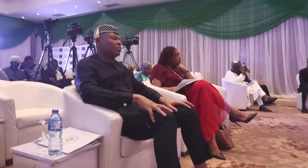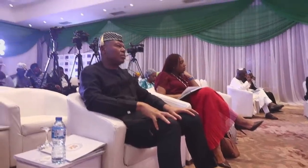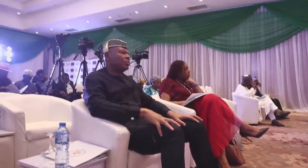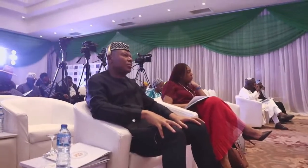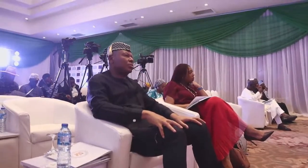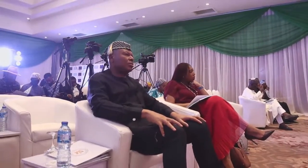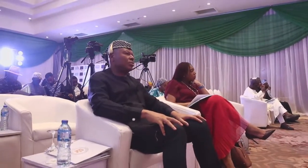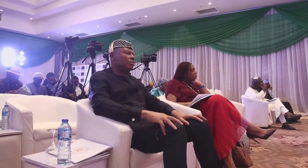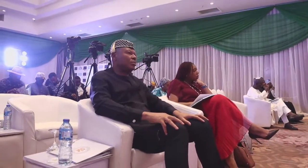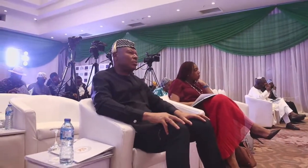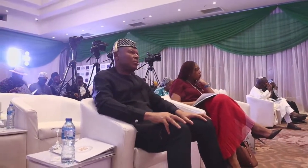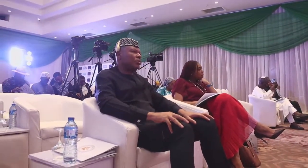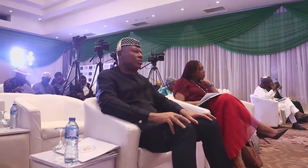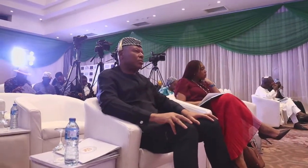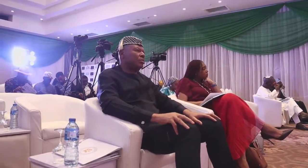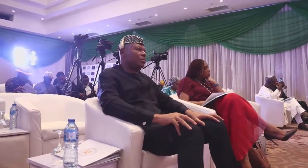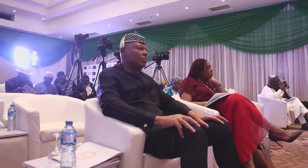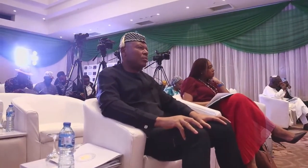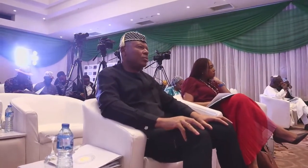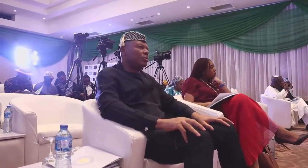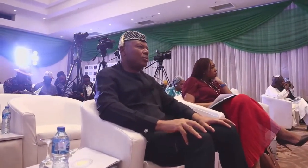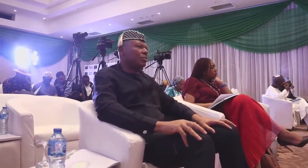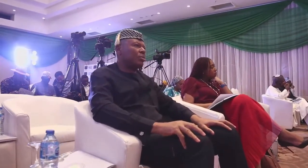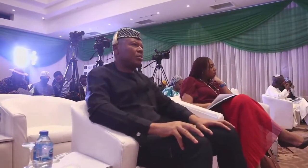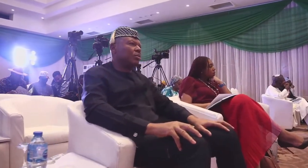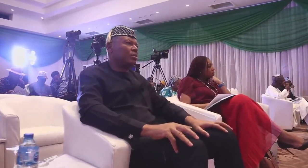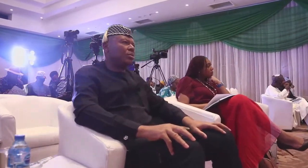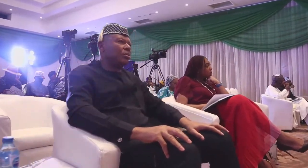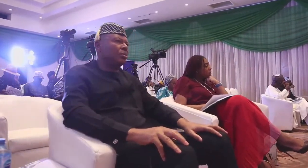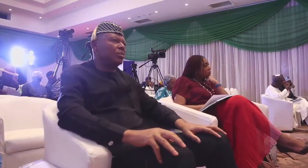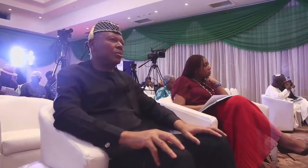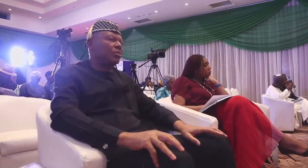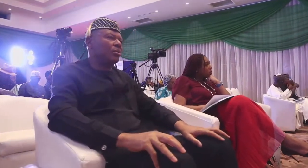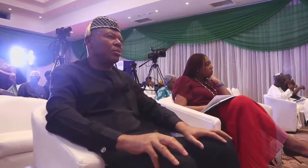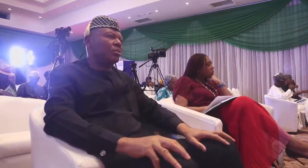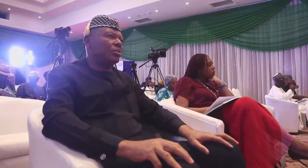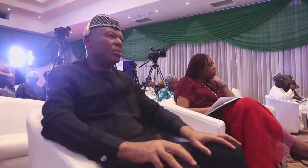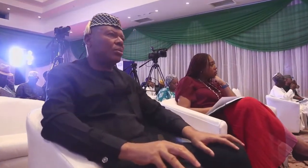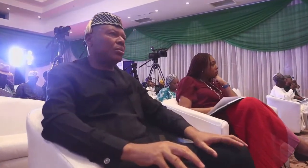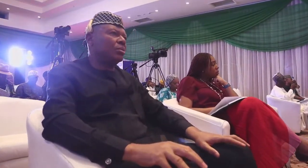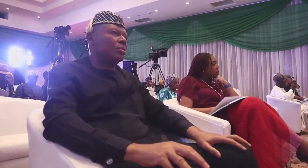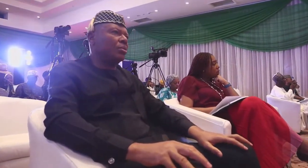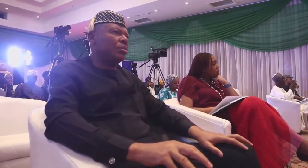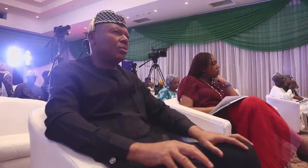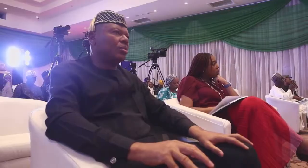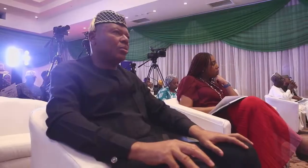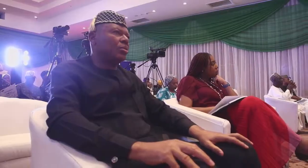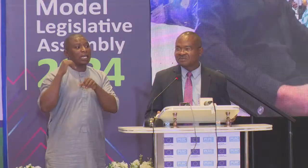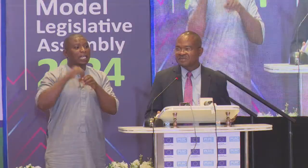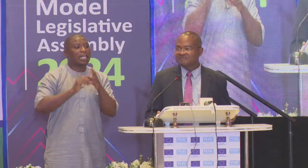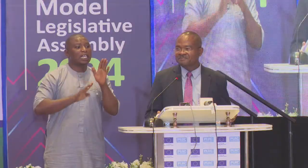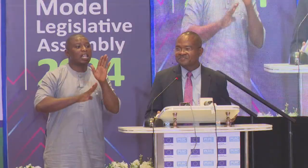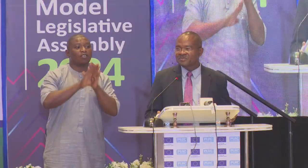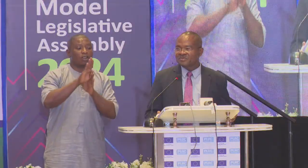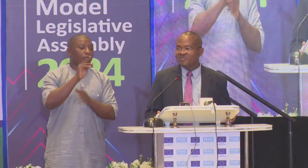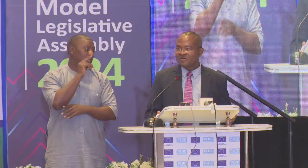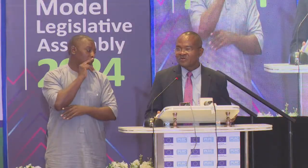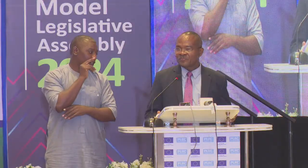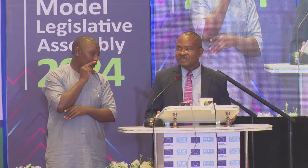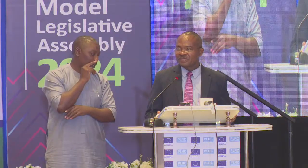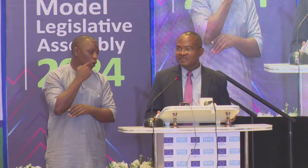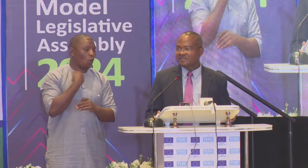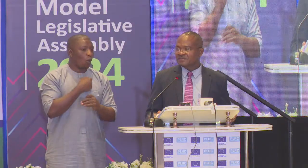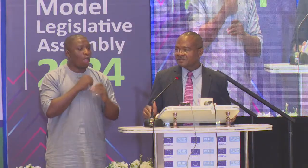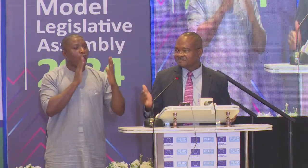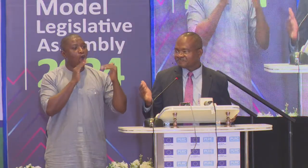the coming months and years your own role in developing Nigeria. We're hoping